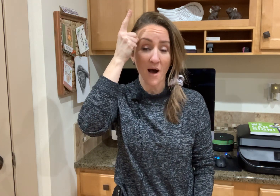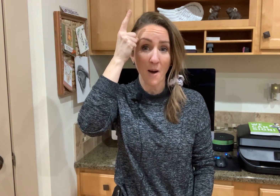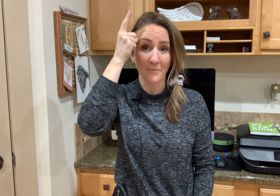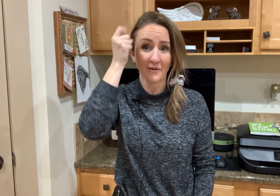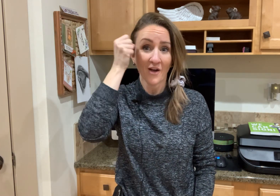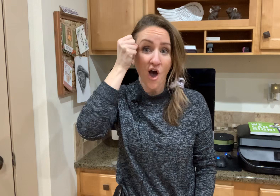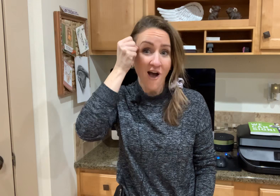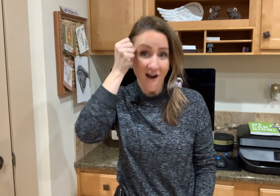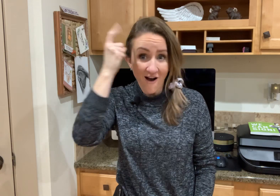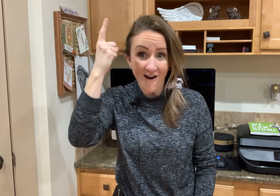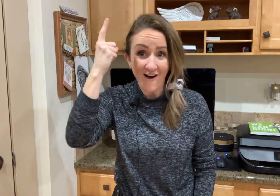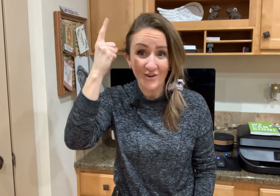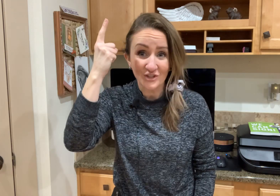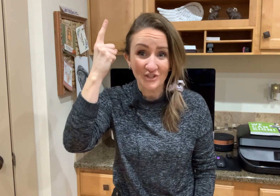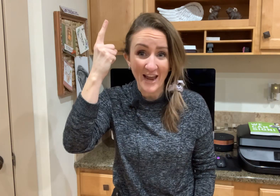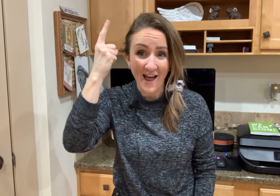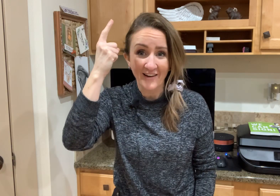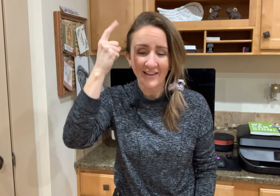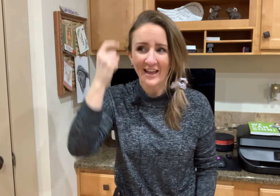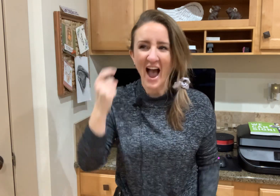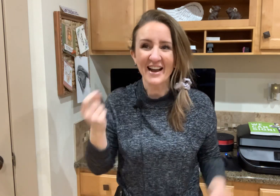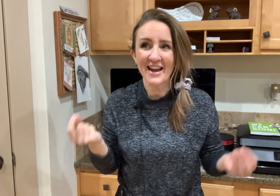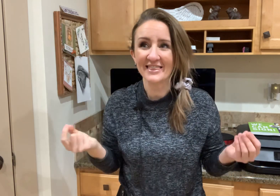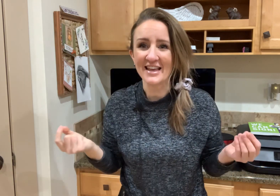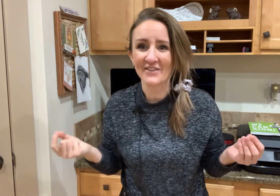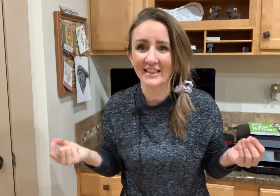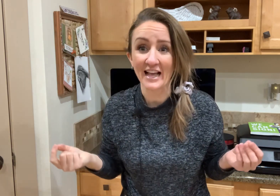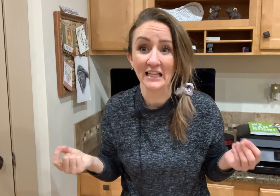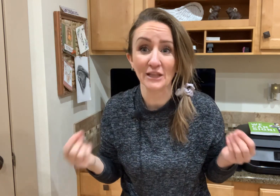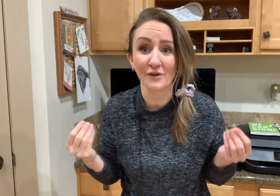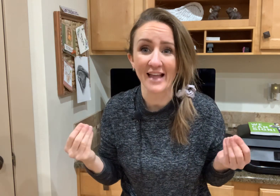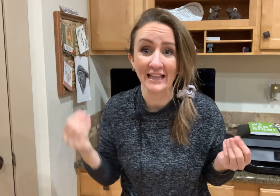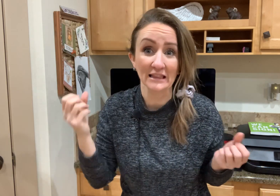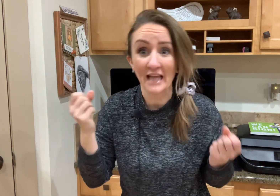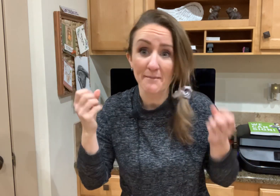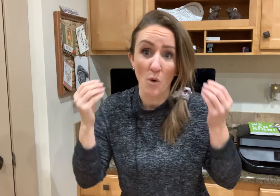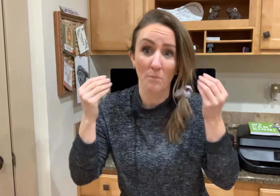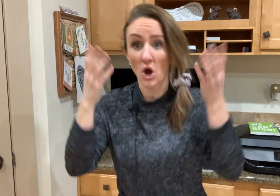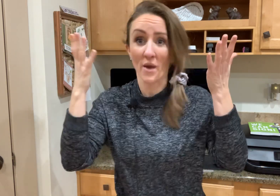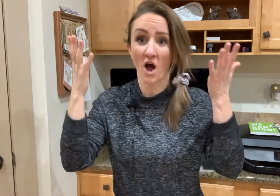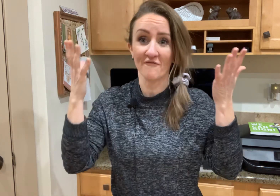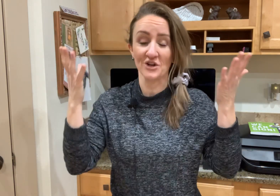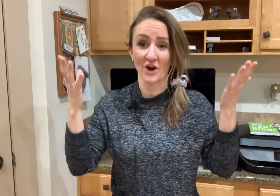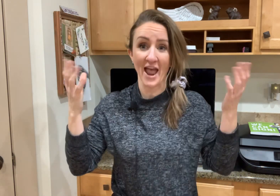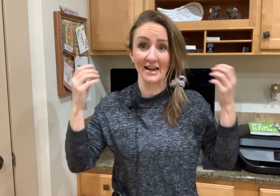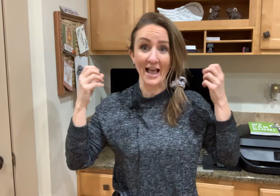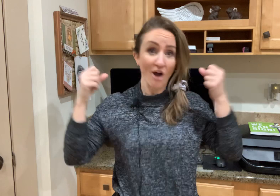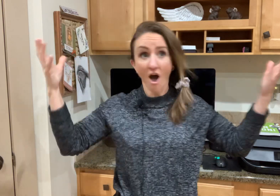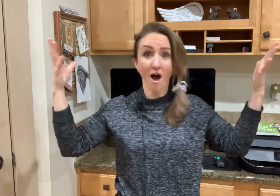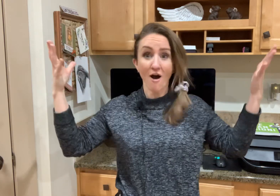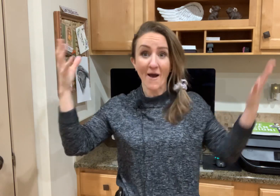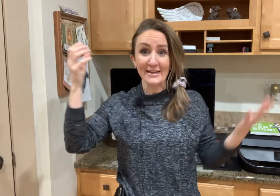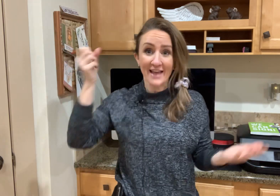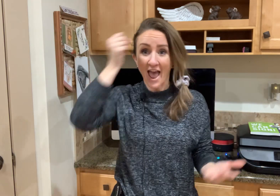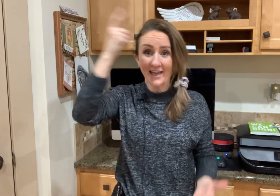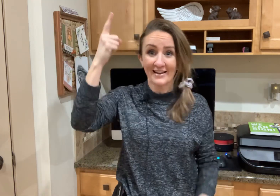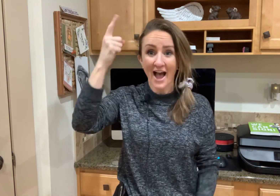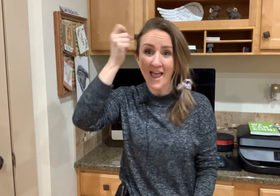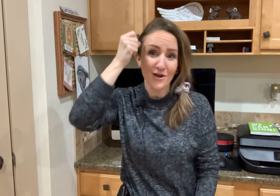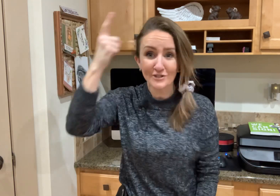up. Understand. I kind of think of it like it looks like a light bulb going off in your head, like, oh, I get it,